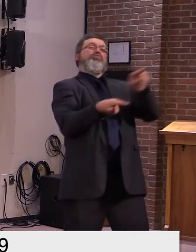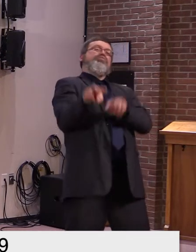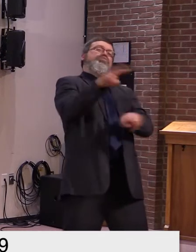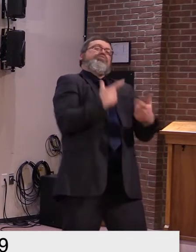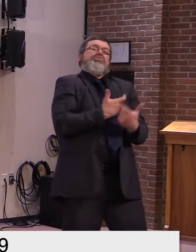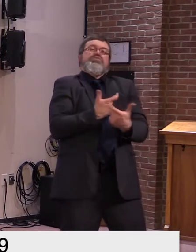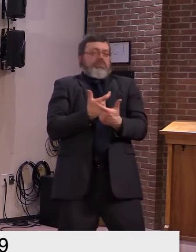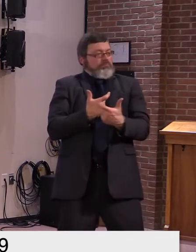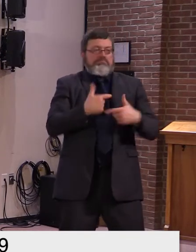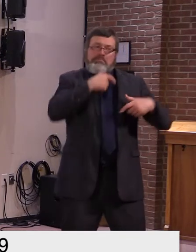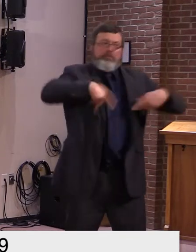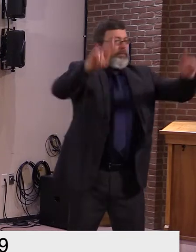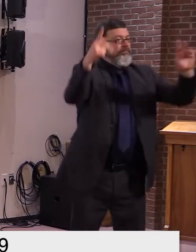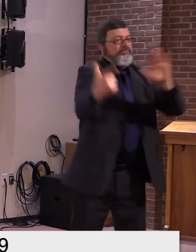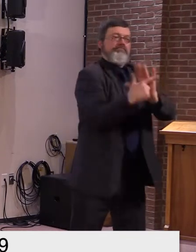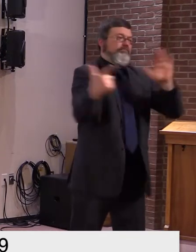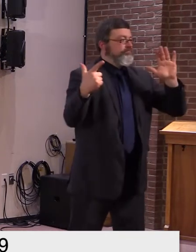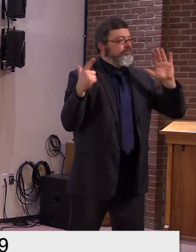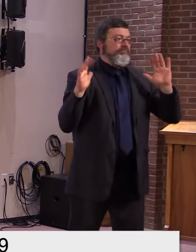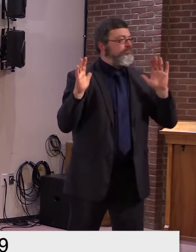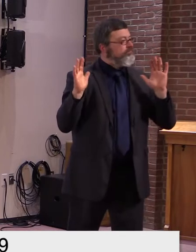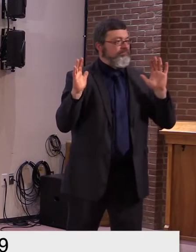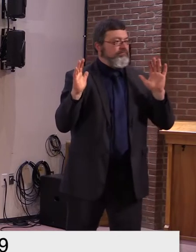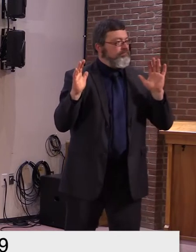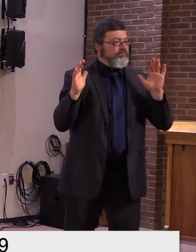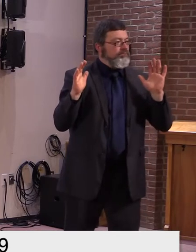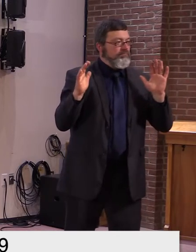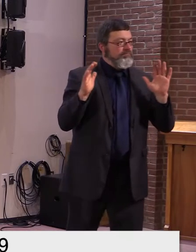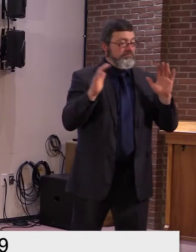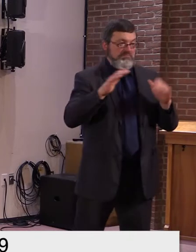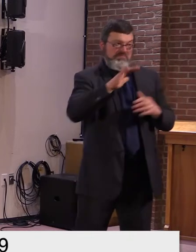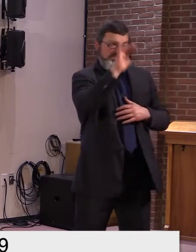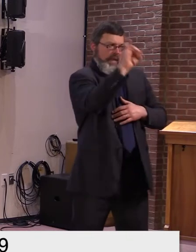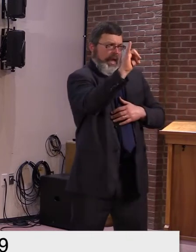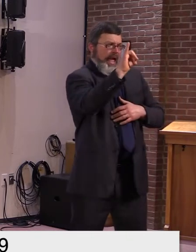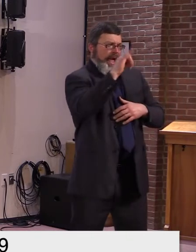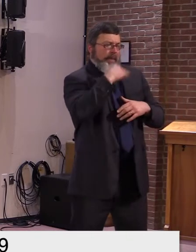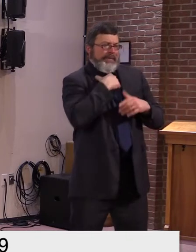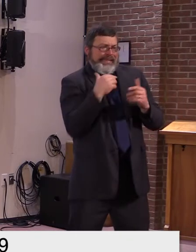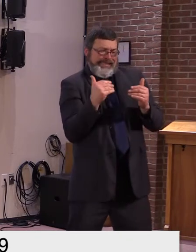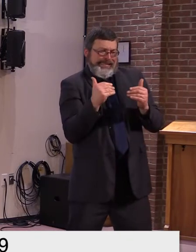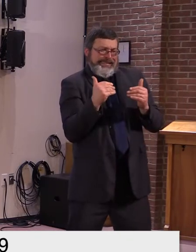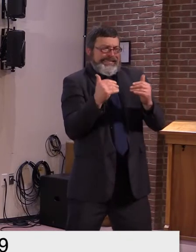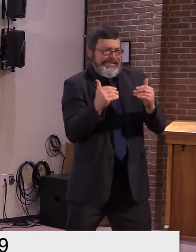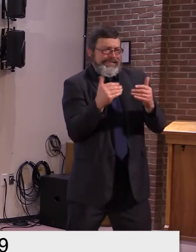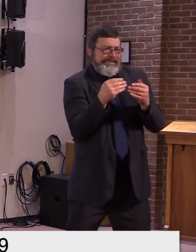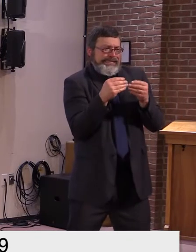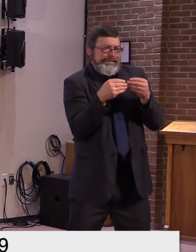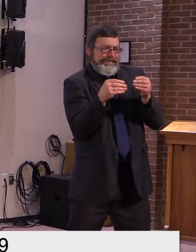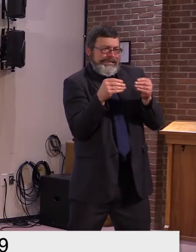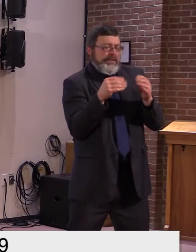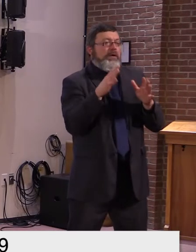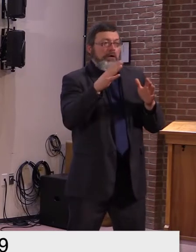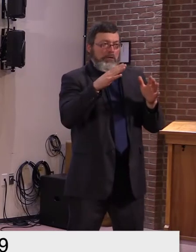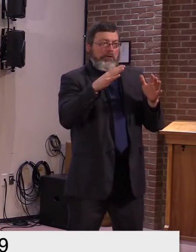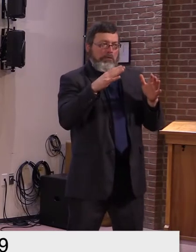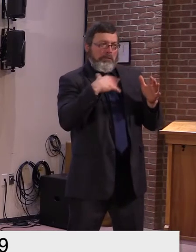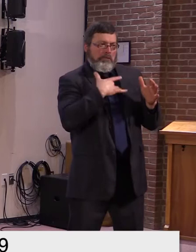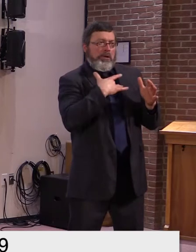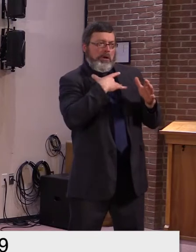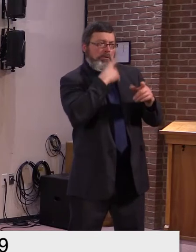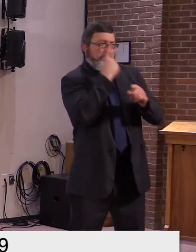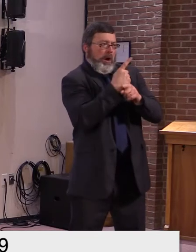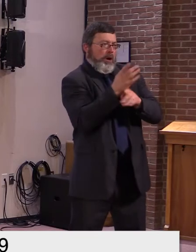this time, but it's important to remember that the gains we've made are fragile, and we'll only hold them